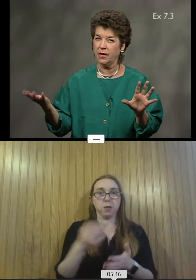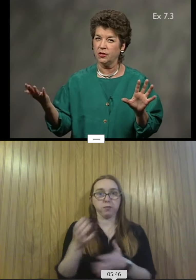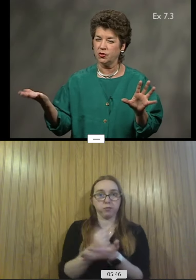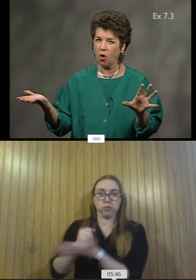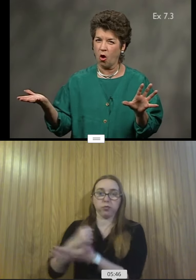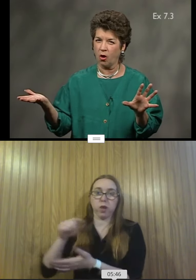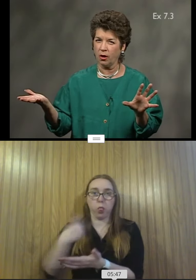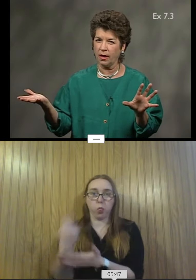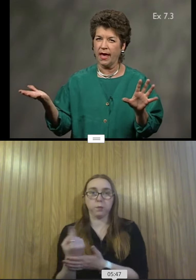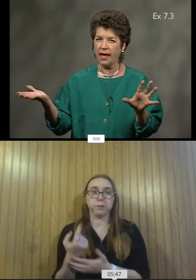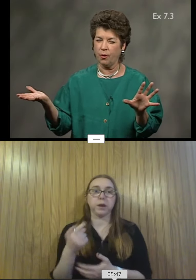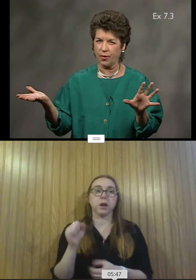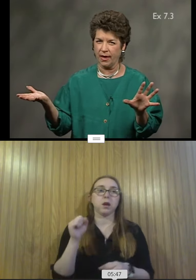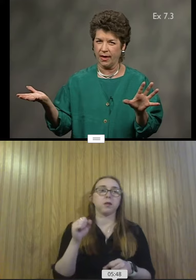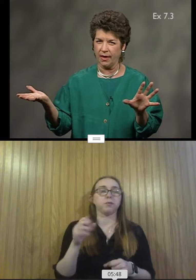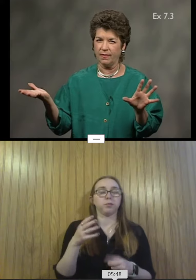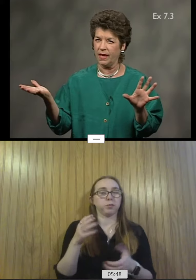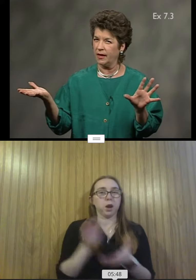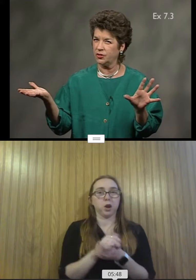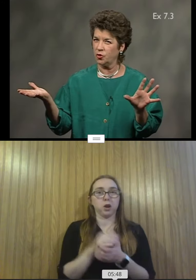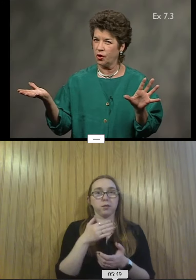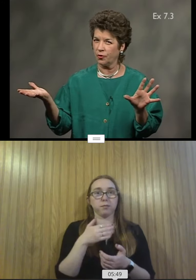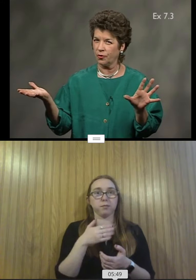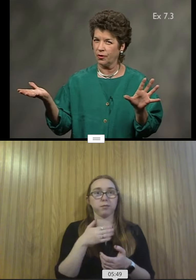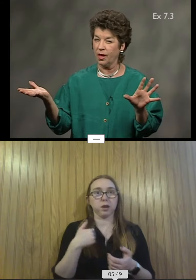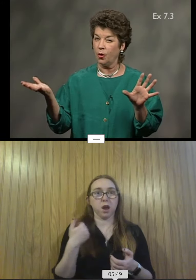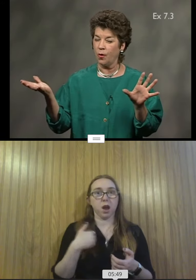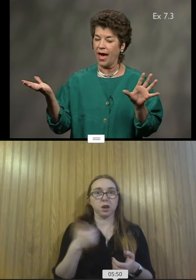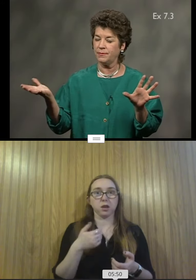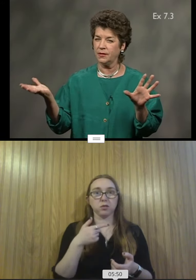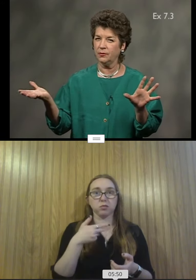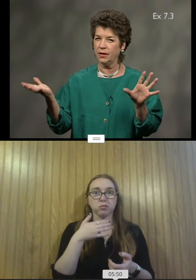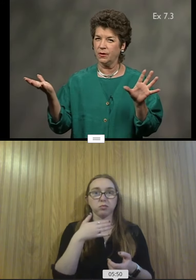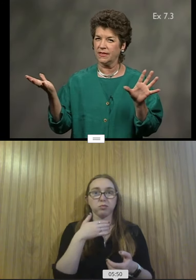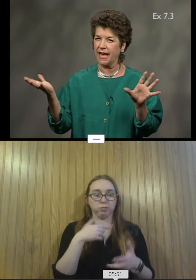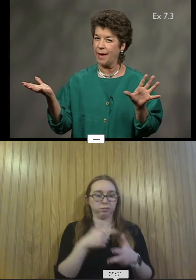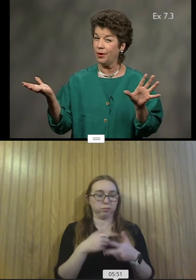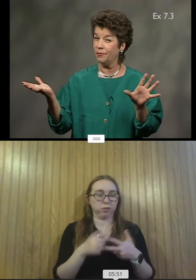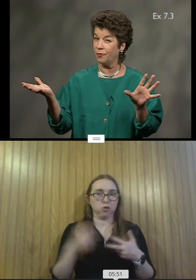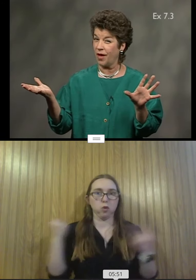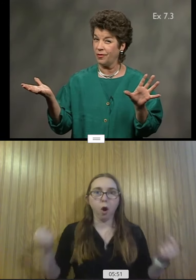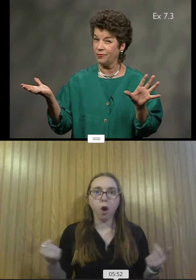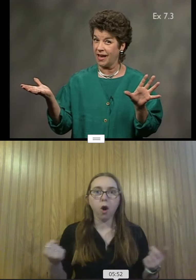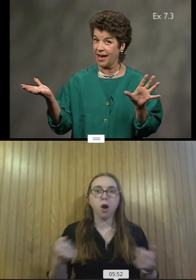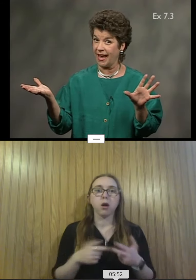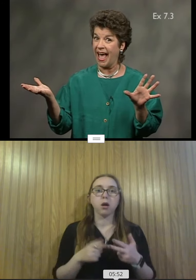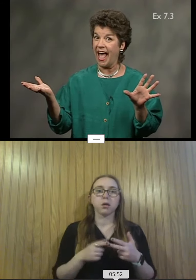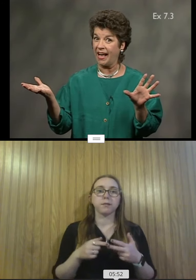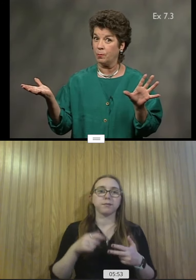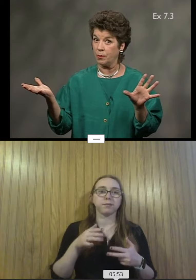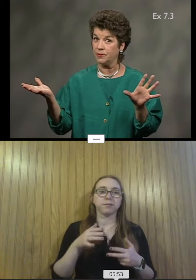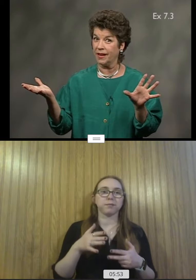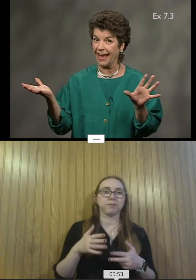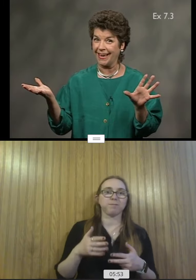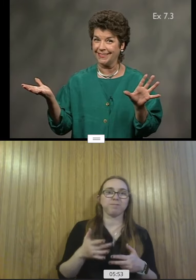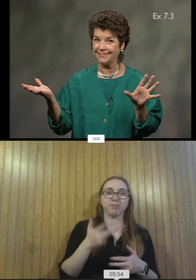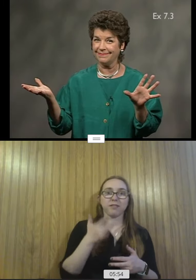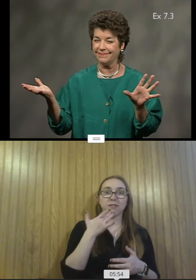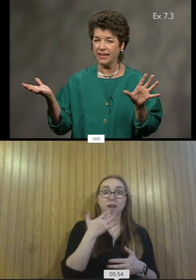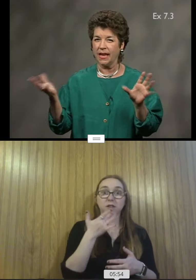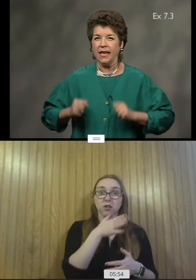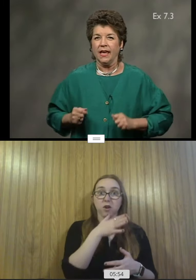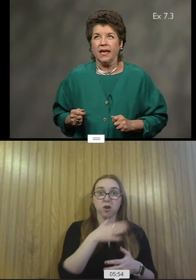woman, strong, healthy, the youngest daughter, who absolutely was the apple of her father's eye and got most of the land.